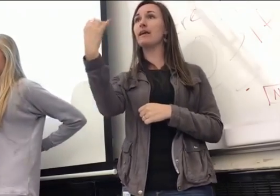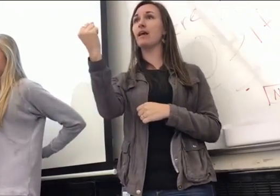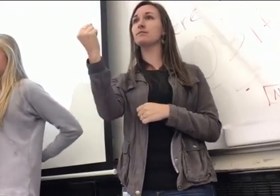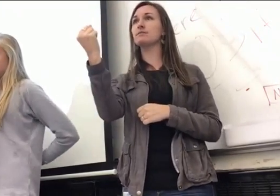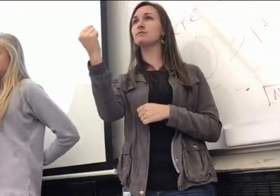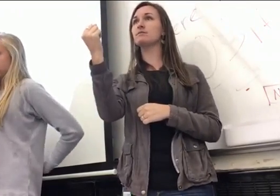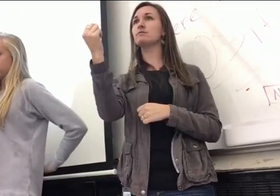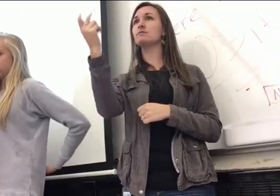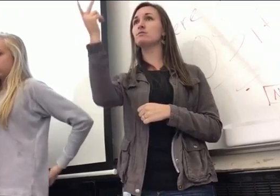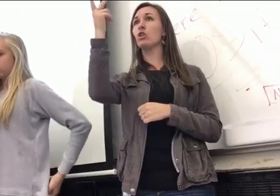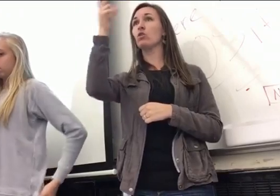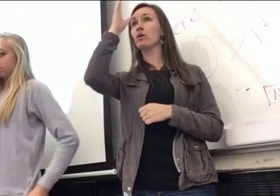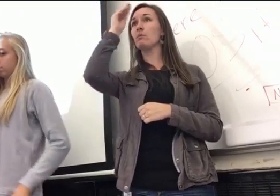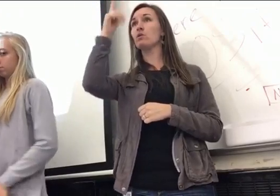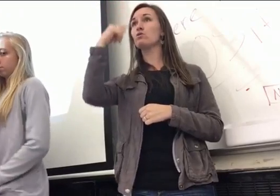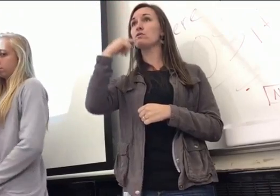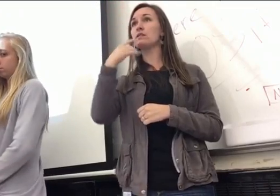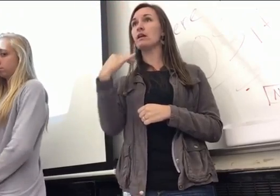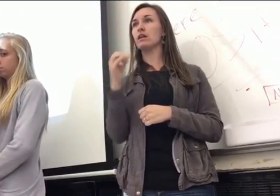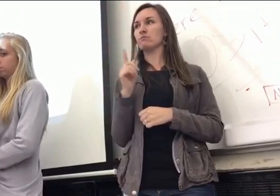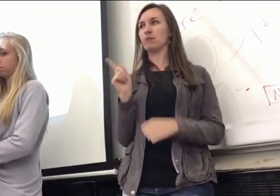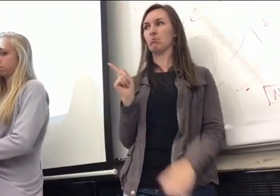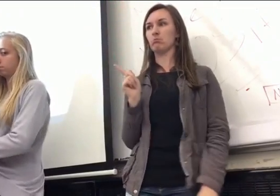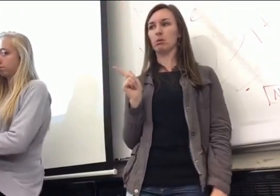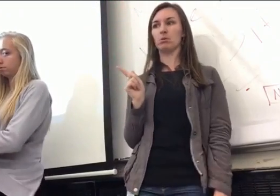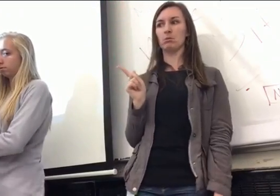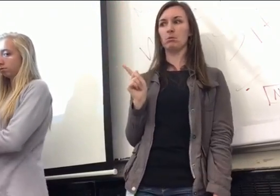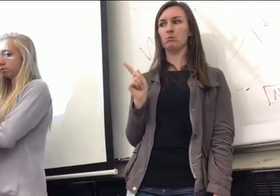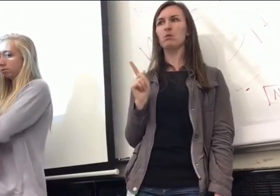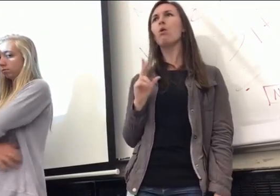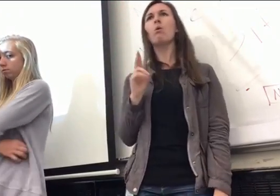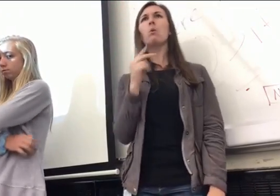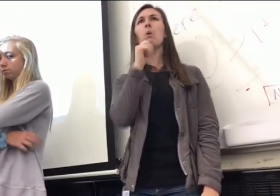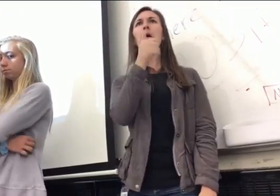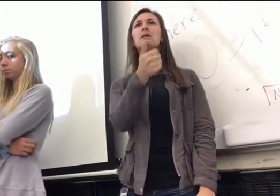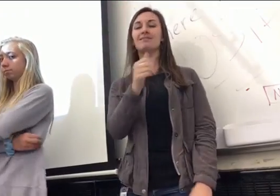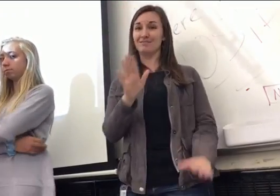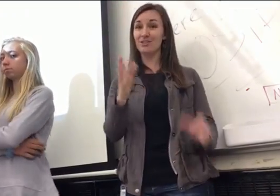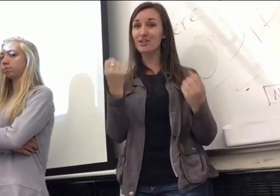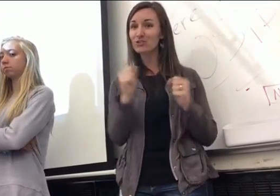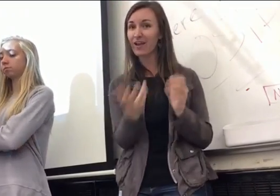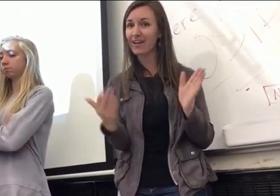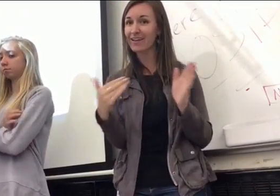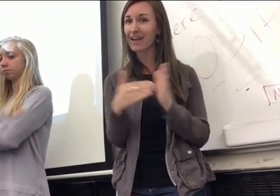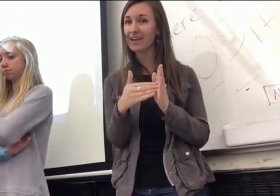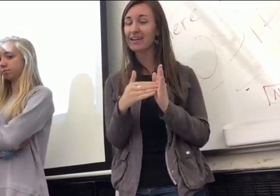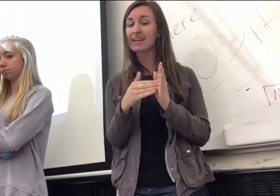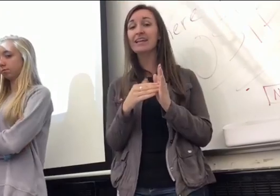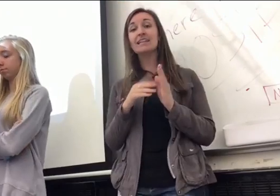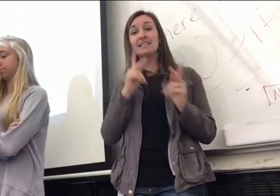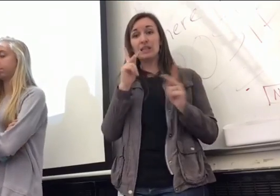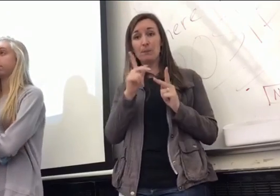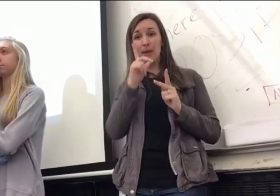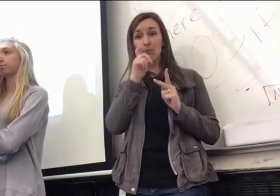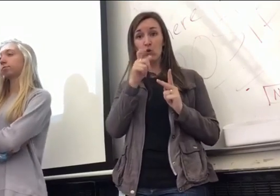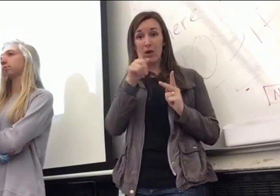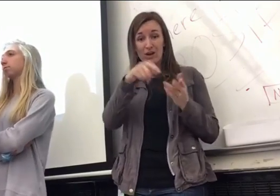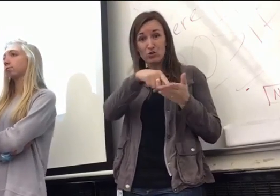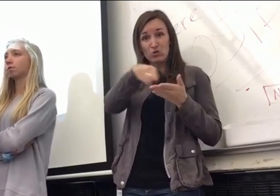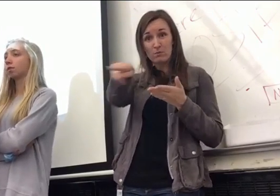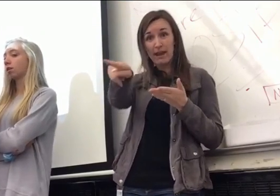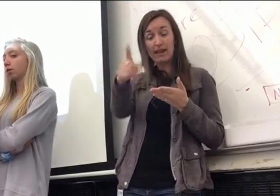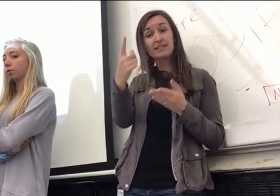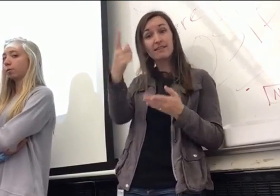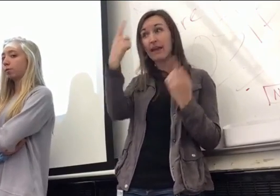You 3 boys in the back, you said yes. No, I didn't. Okay, so let's try this again. Did the colonists have any say in what was going